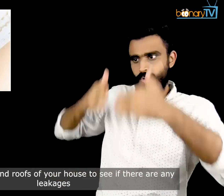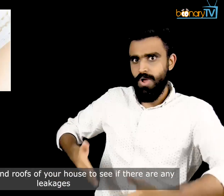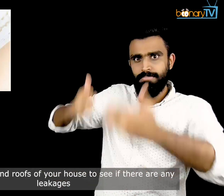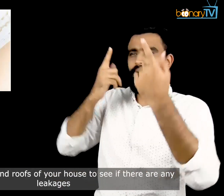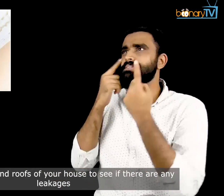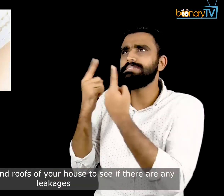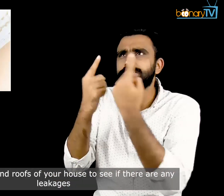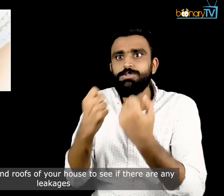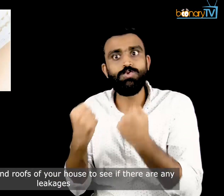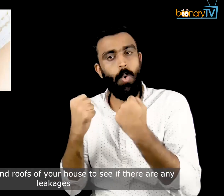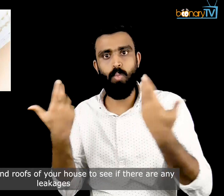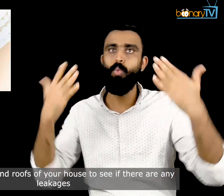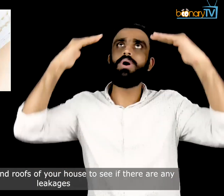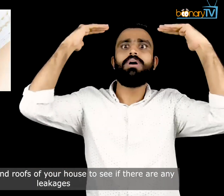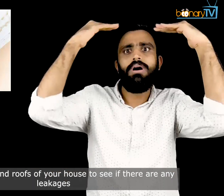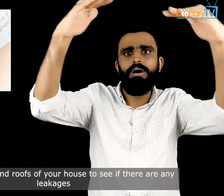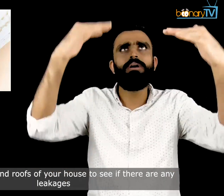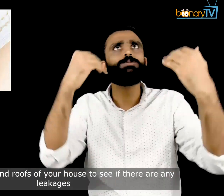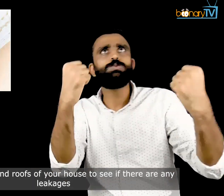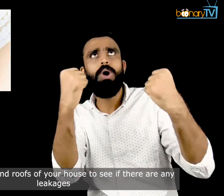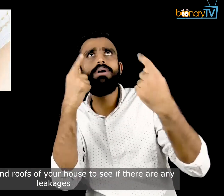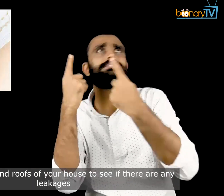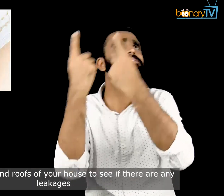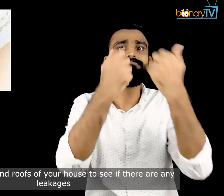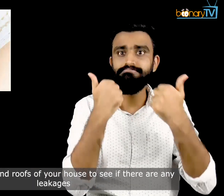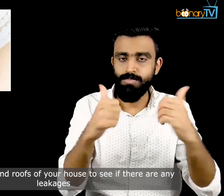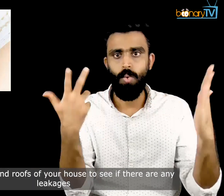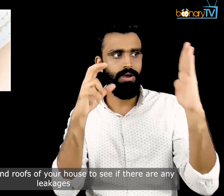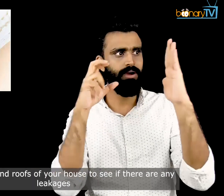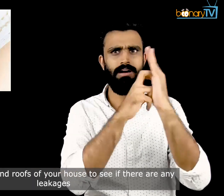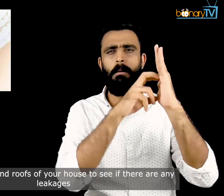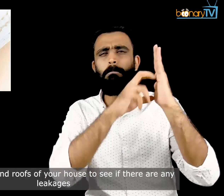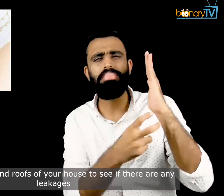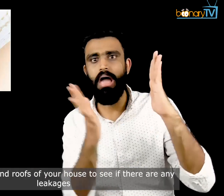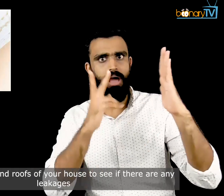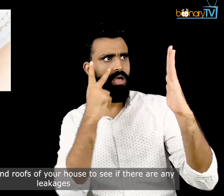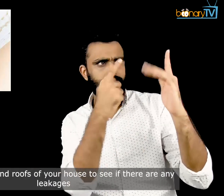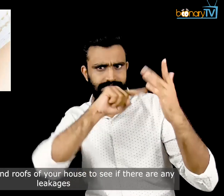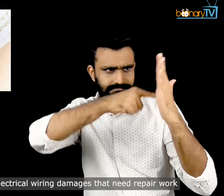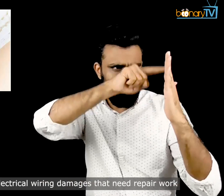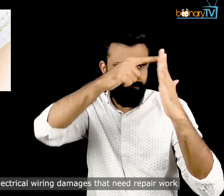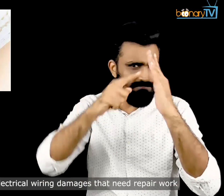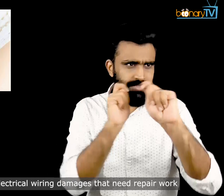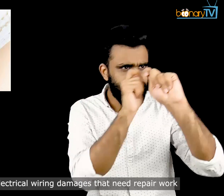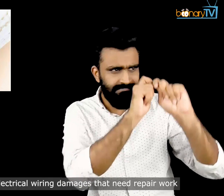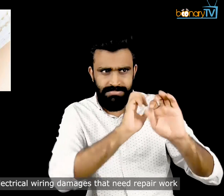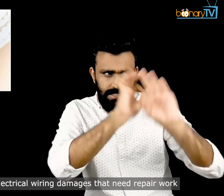walls and roofs of your house to see if there are any leakages or any defective